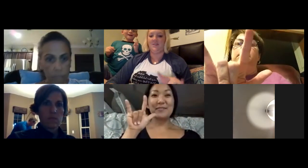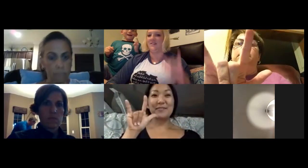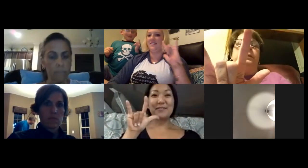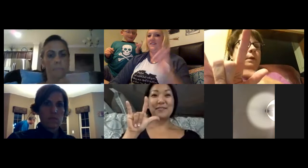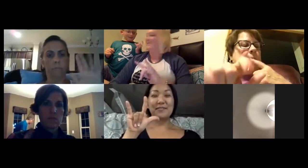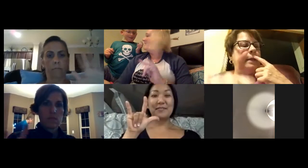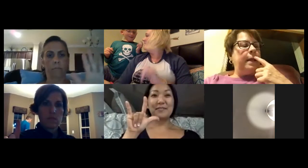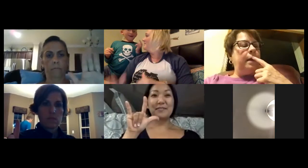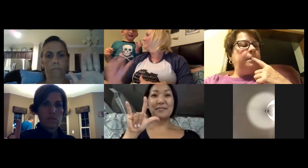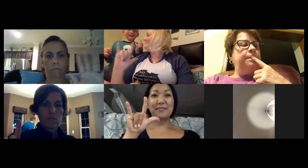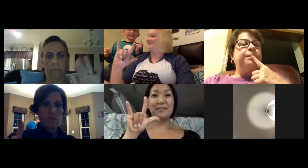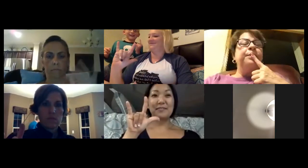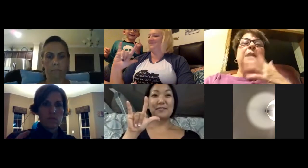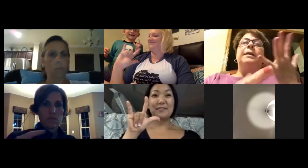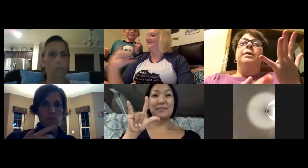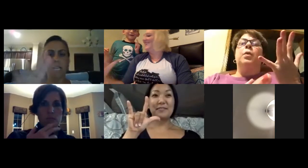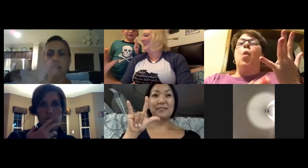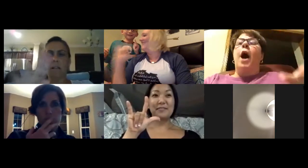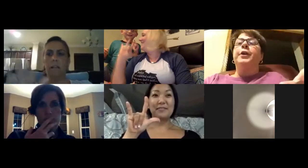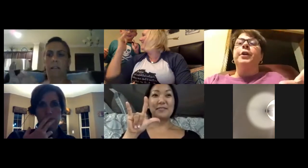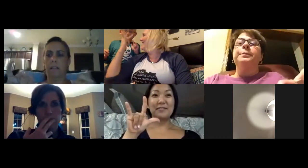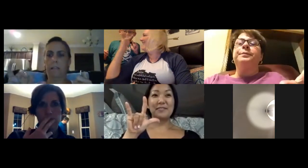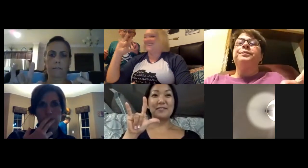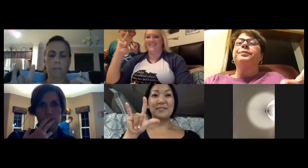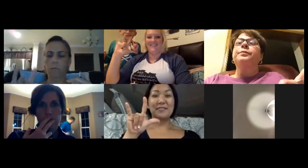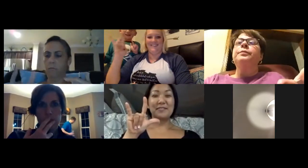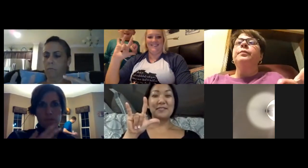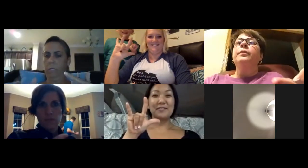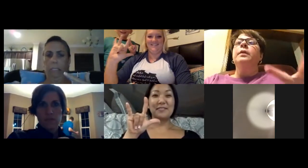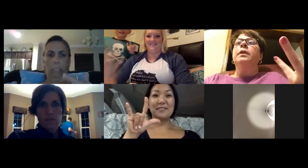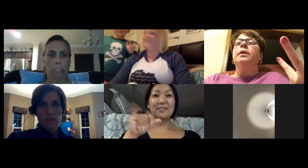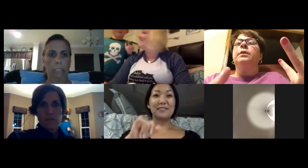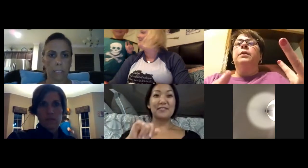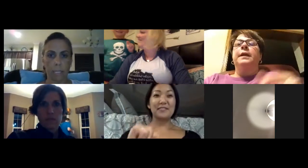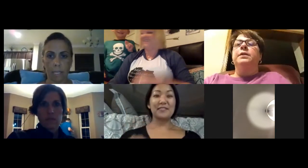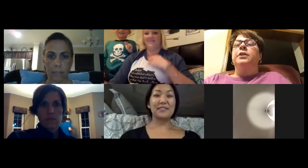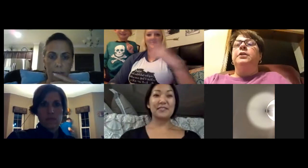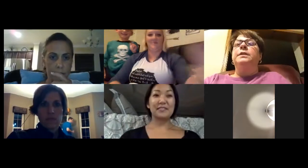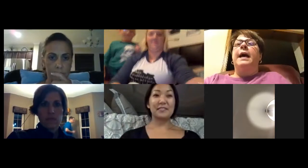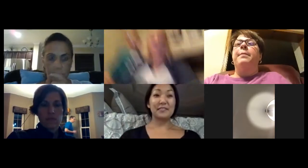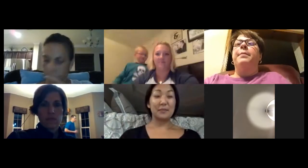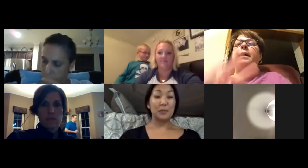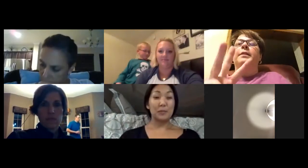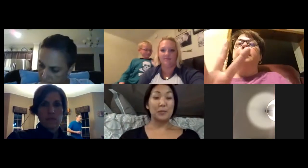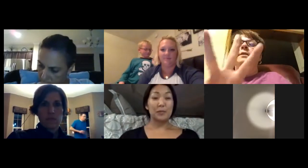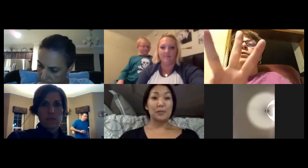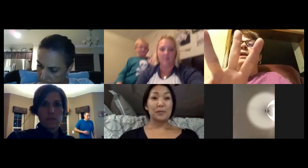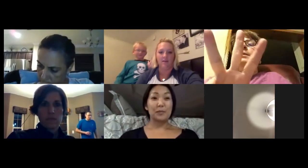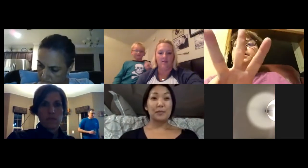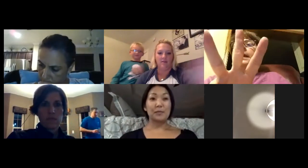And then I don't know, water. I don't know if you guys will use that, but I thought this is your W hand